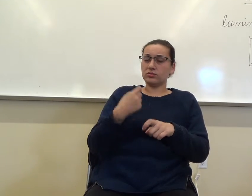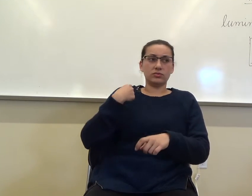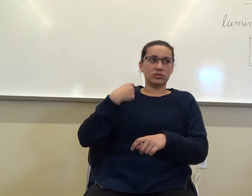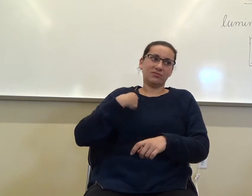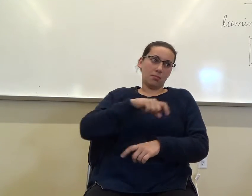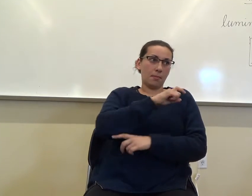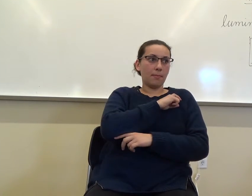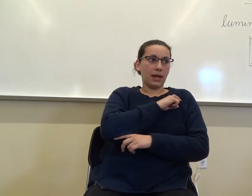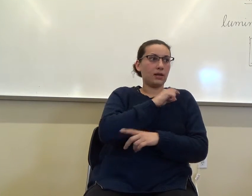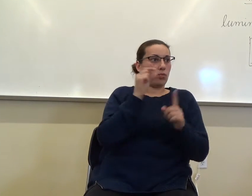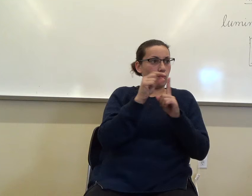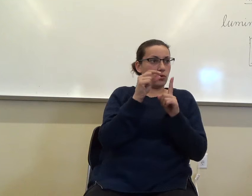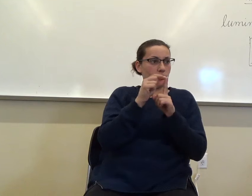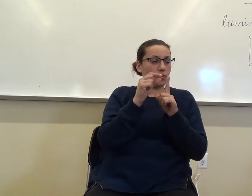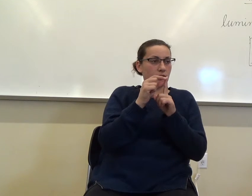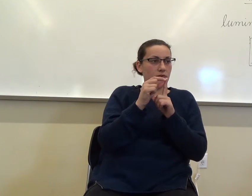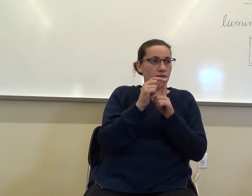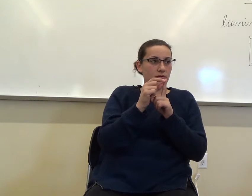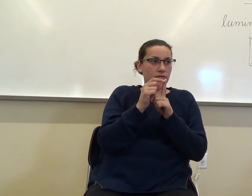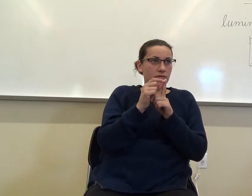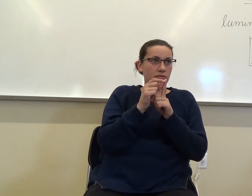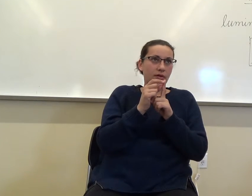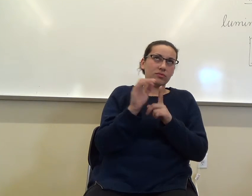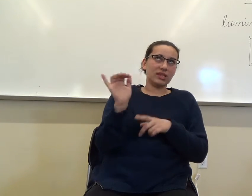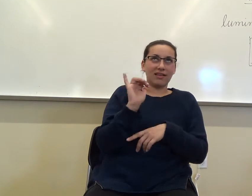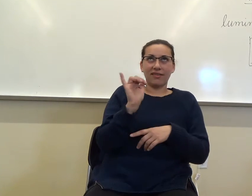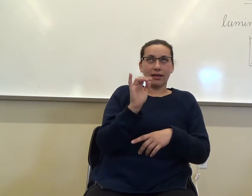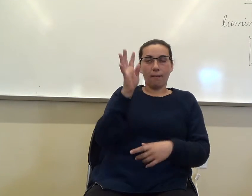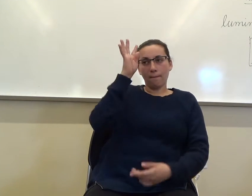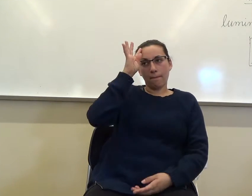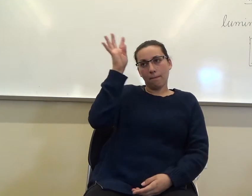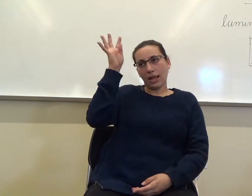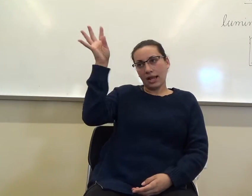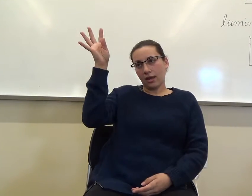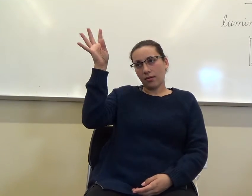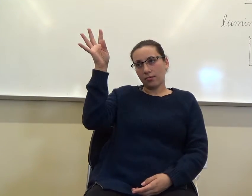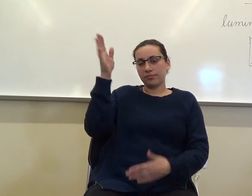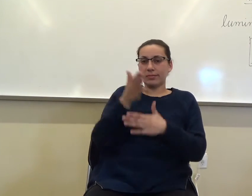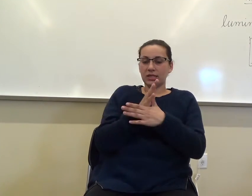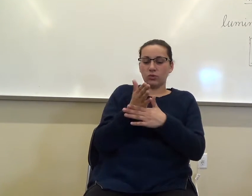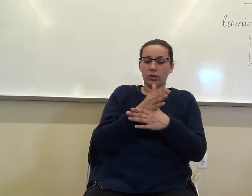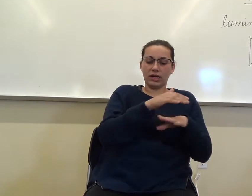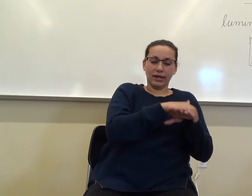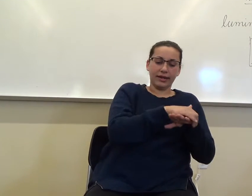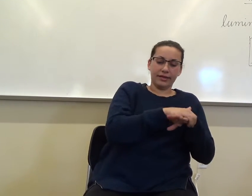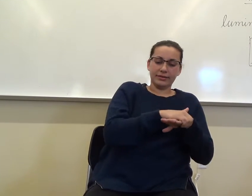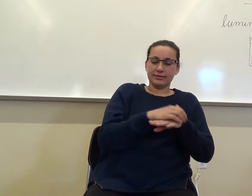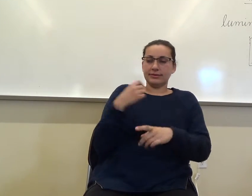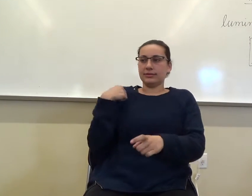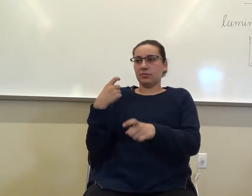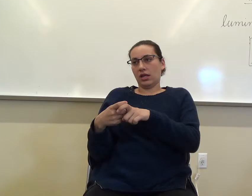not, it kind of was a made-up word between Spanish and English. What is,